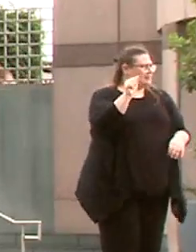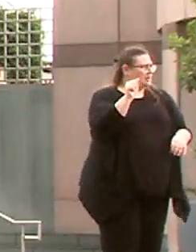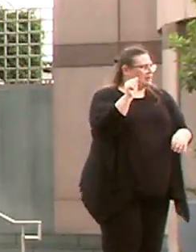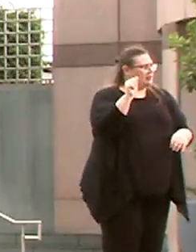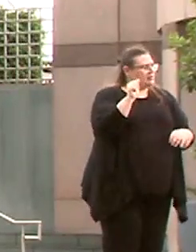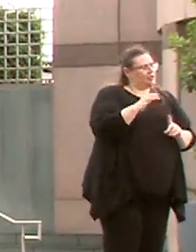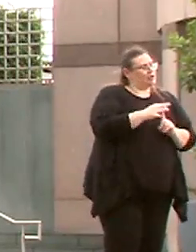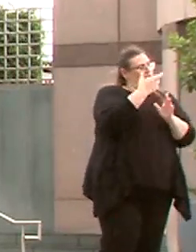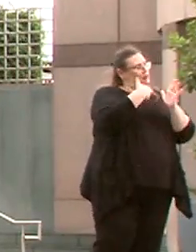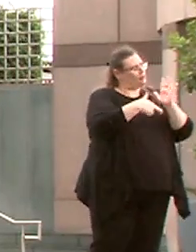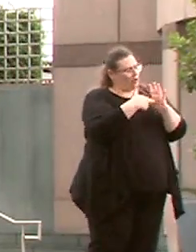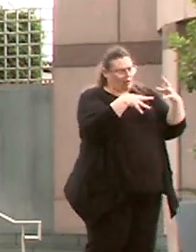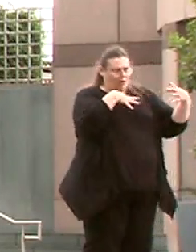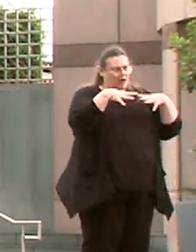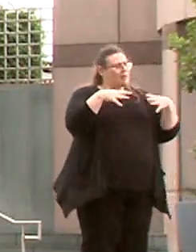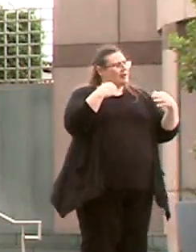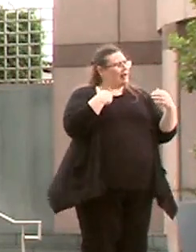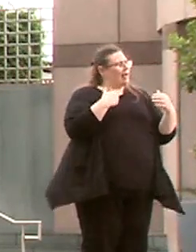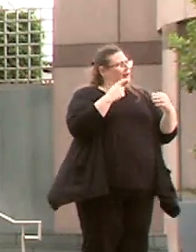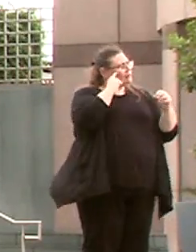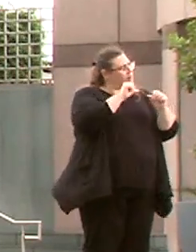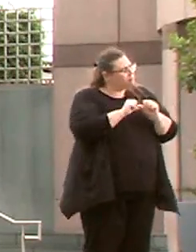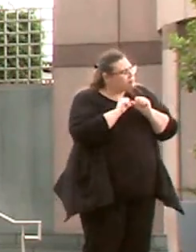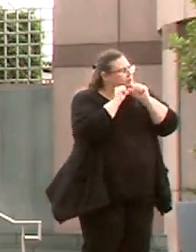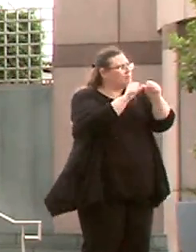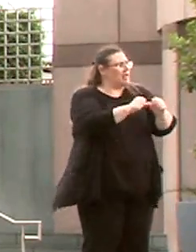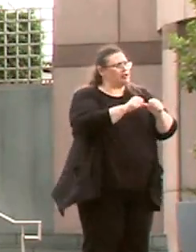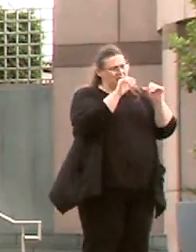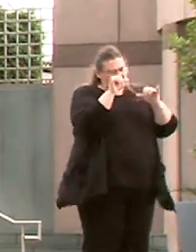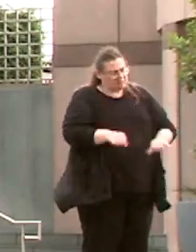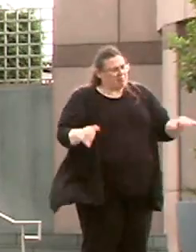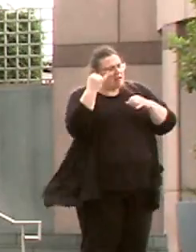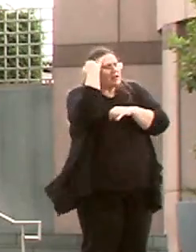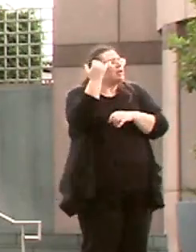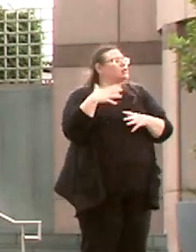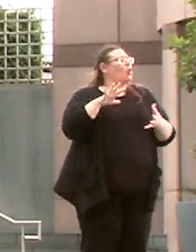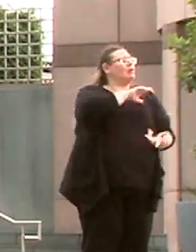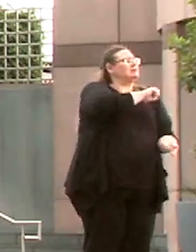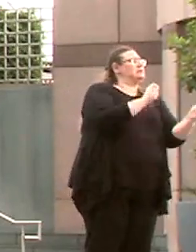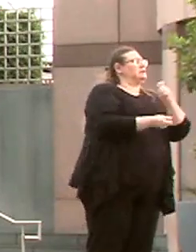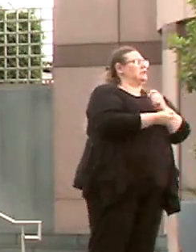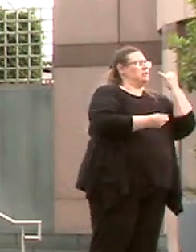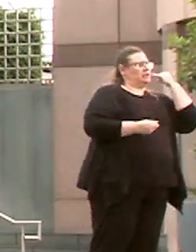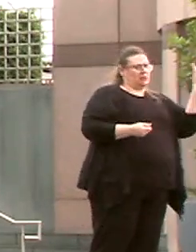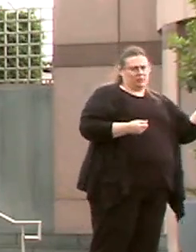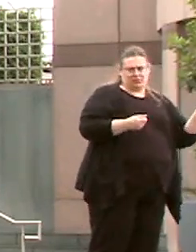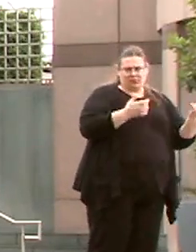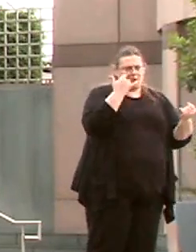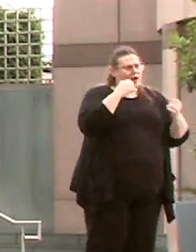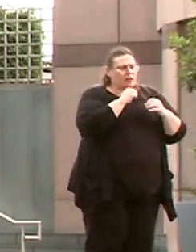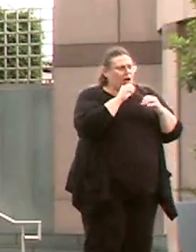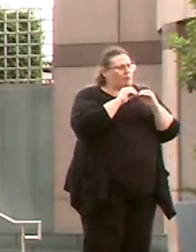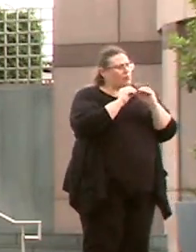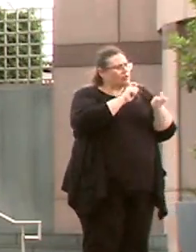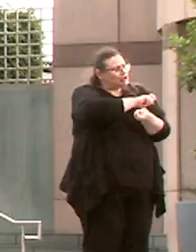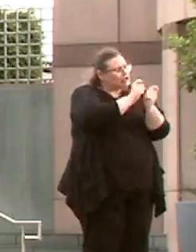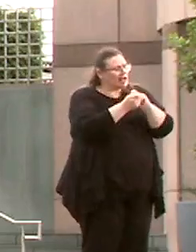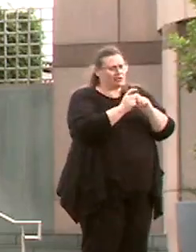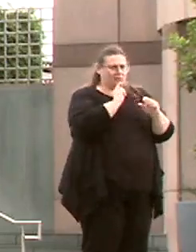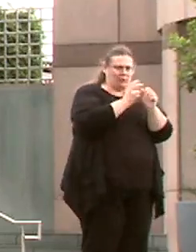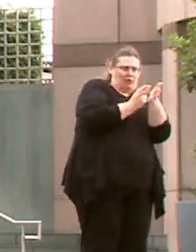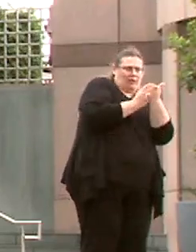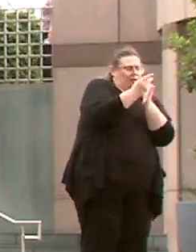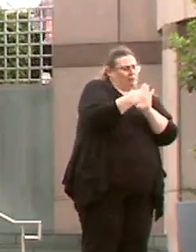the unique role that Hollywood plays in either perpetuating or dispelling these notions, why haven't we come further in authentically